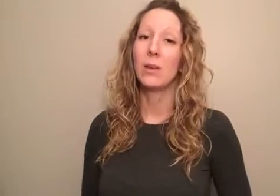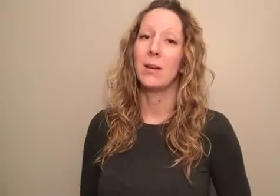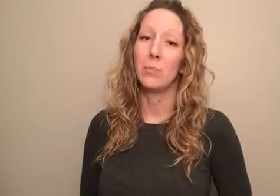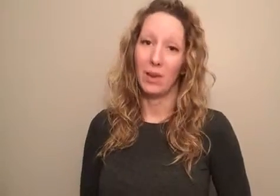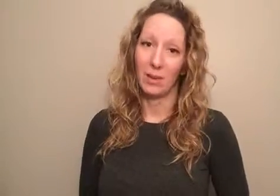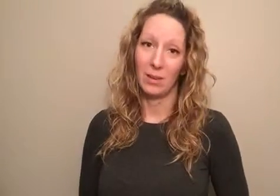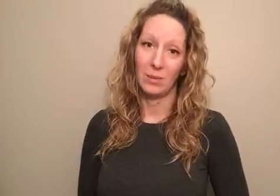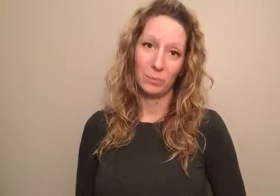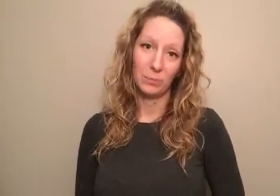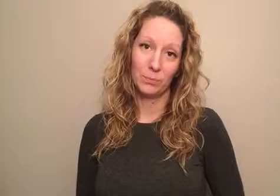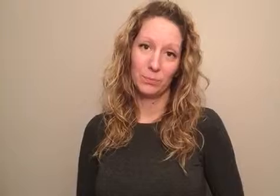sign pink?